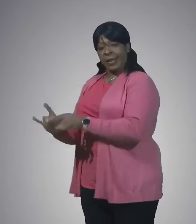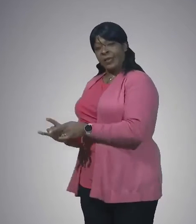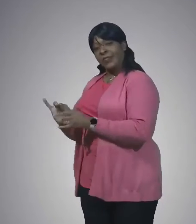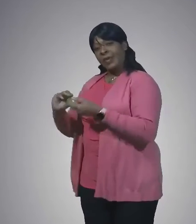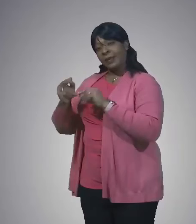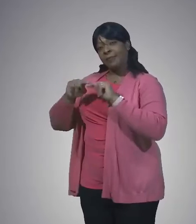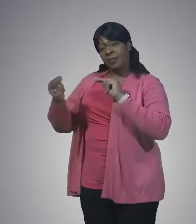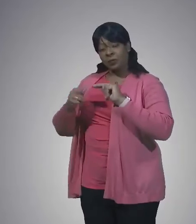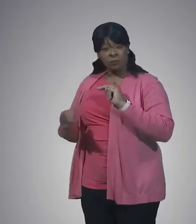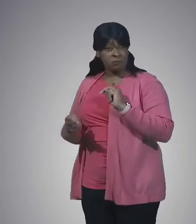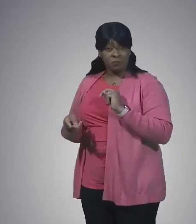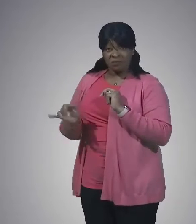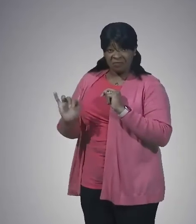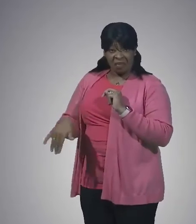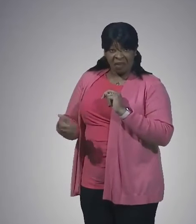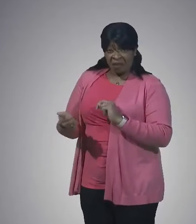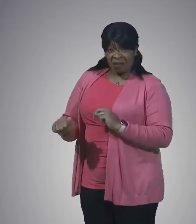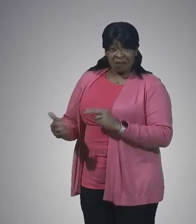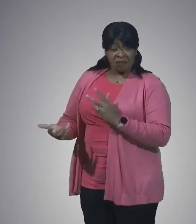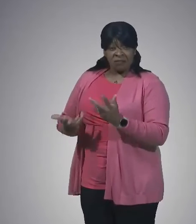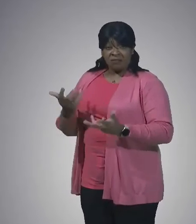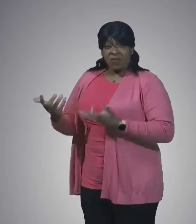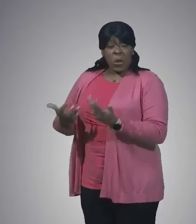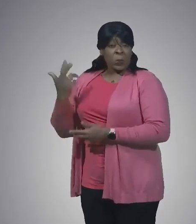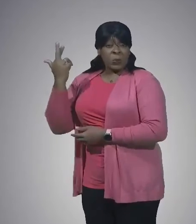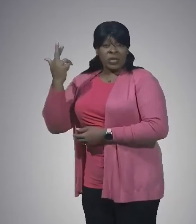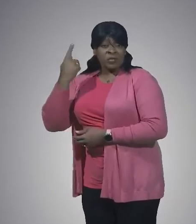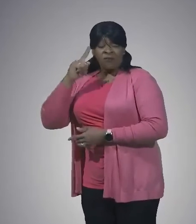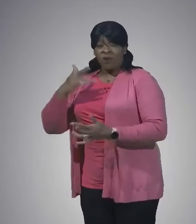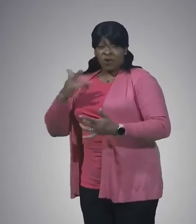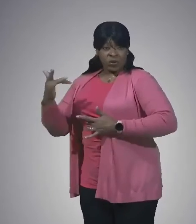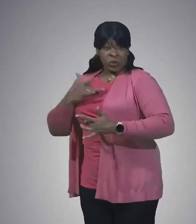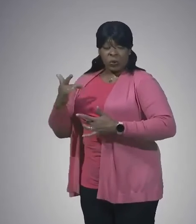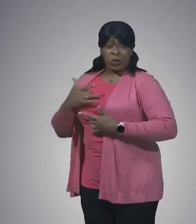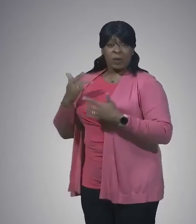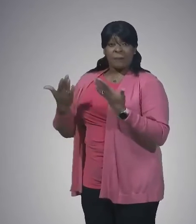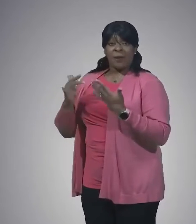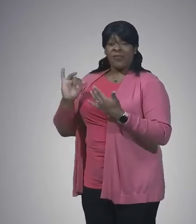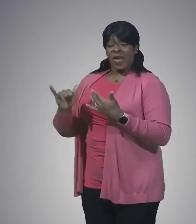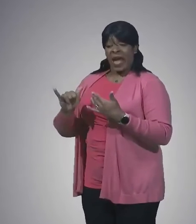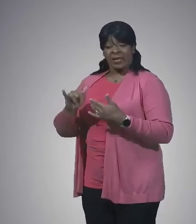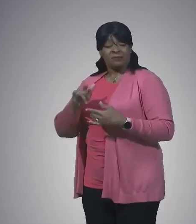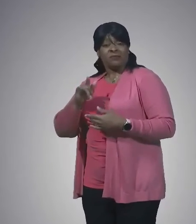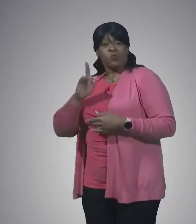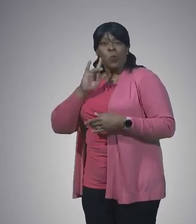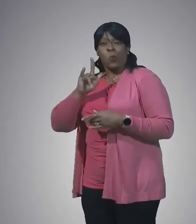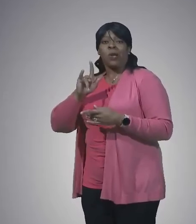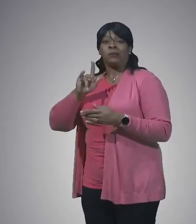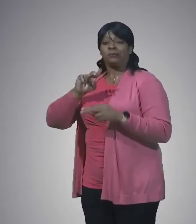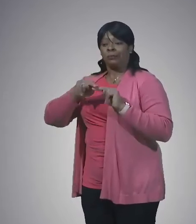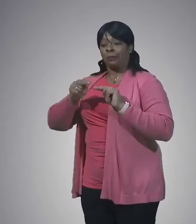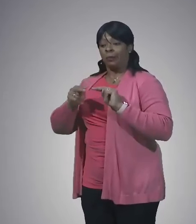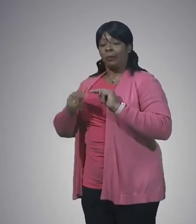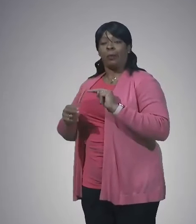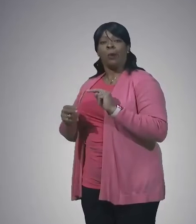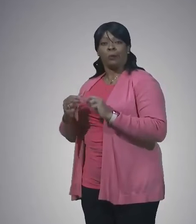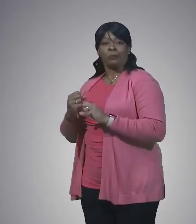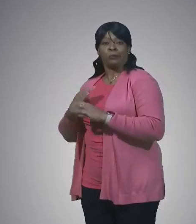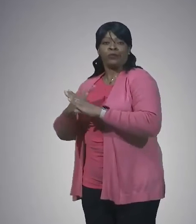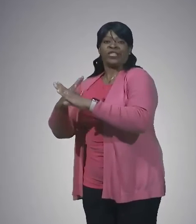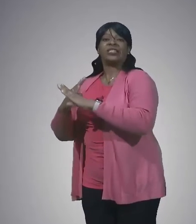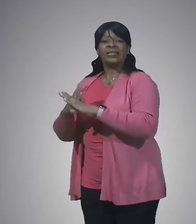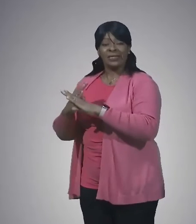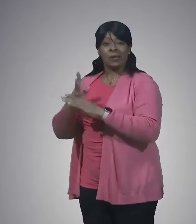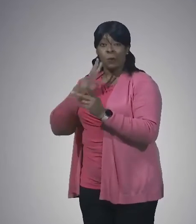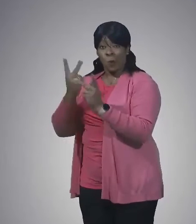that give any cause for concern that maybe that immunity would wane and things could get worse, and the